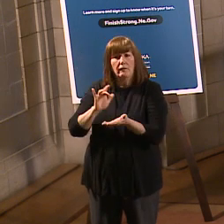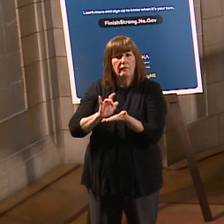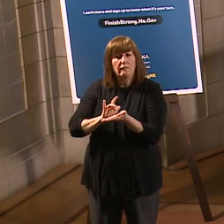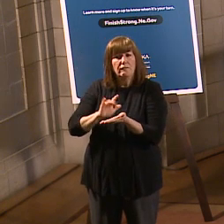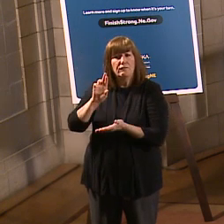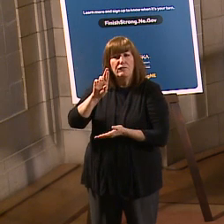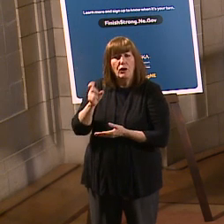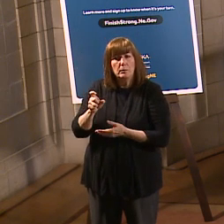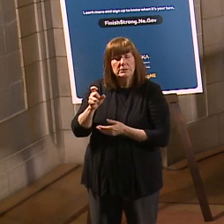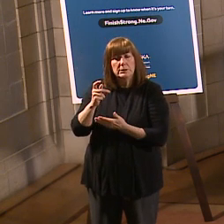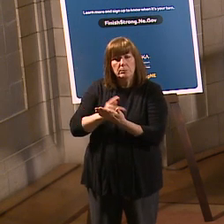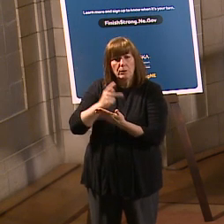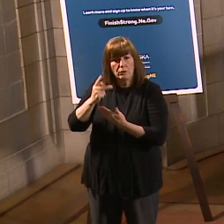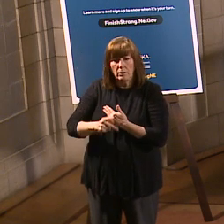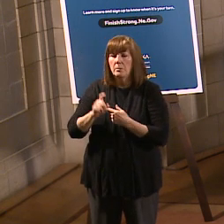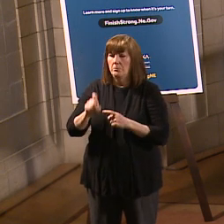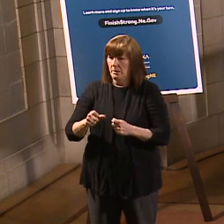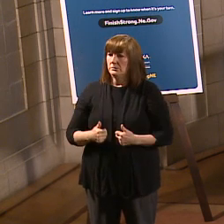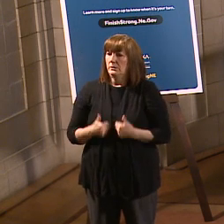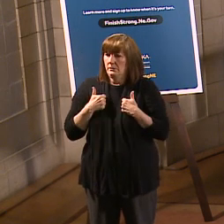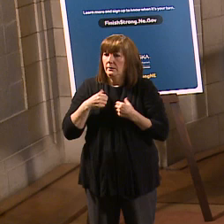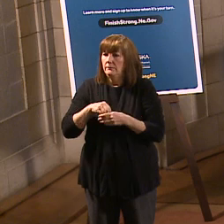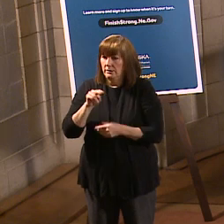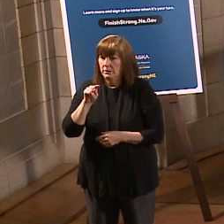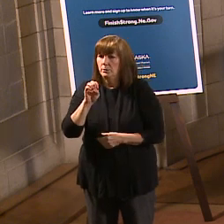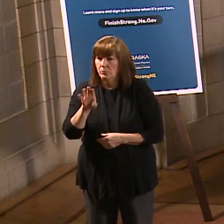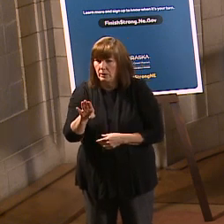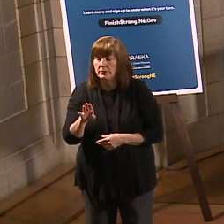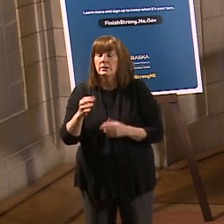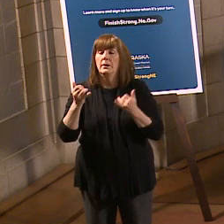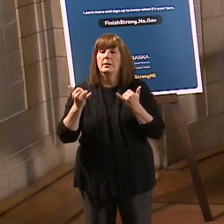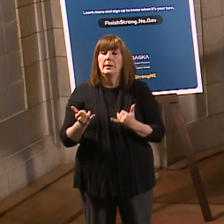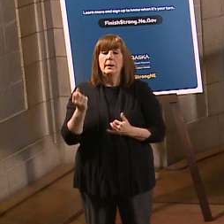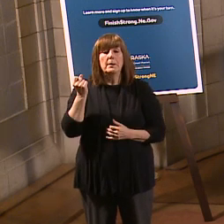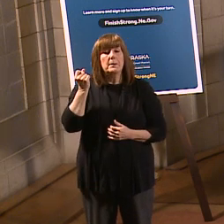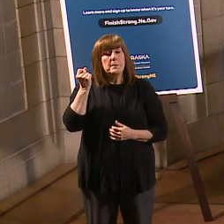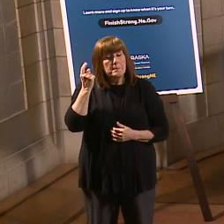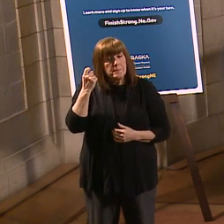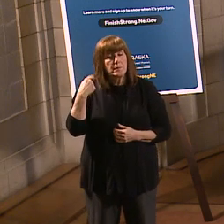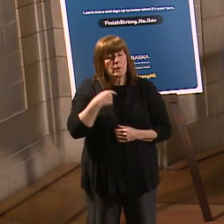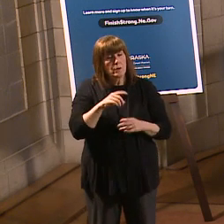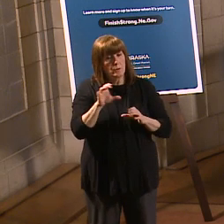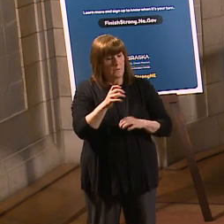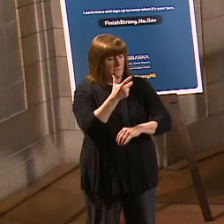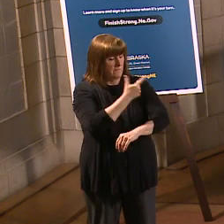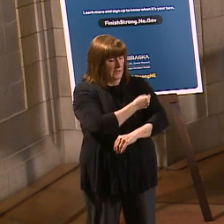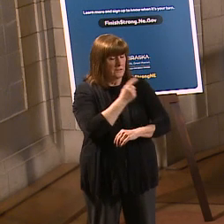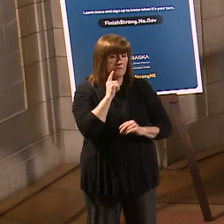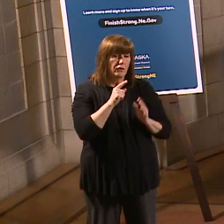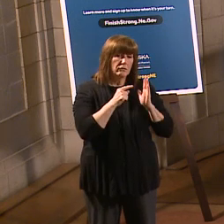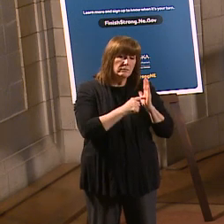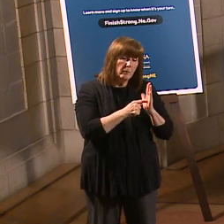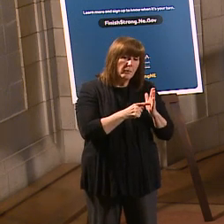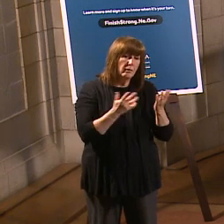from Nebraska to get that. Now, having said that, we are doing vaccinations, for example,